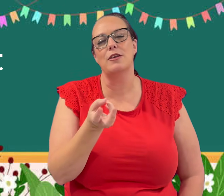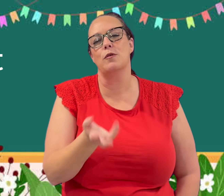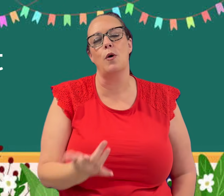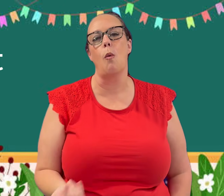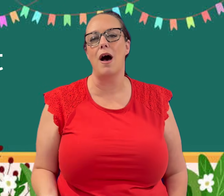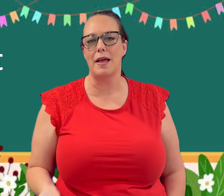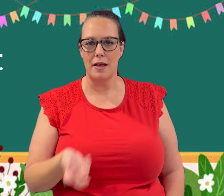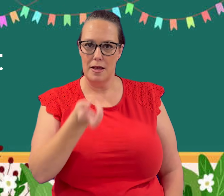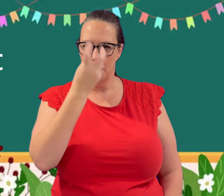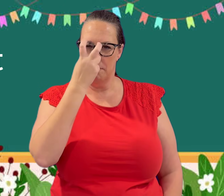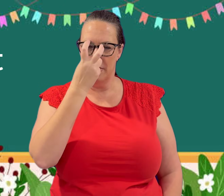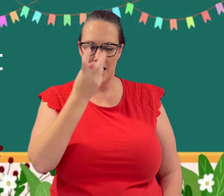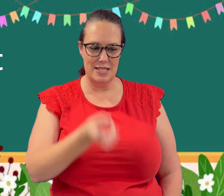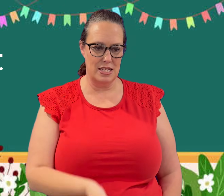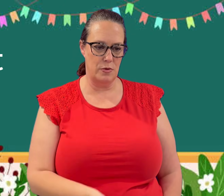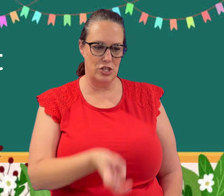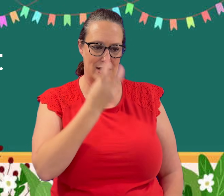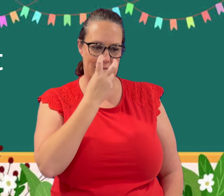know why, but that's the expression, doubt.